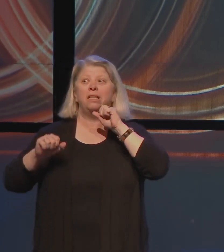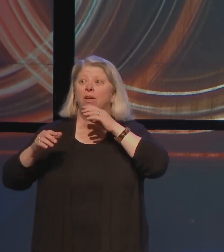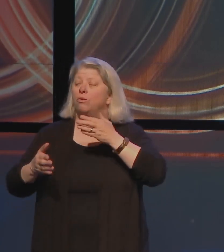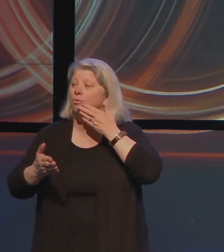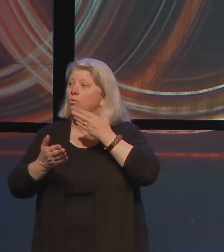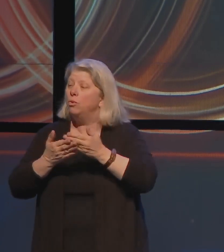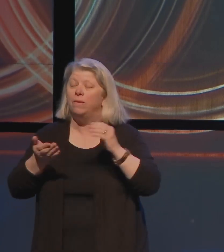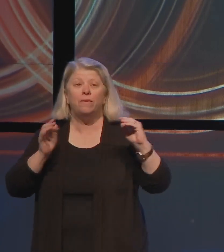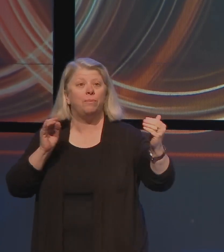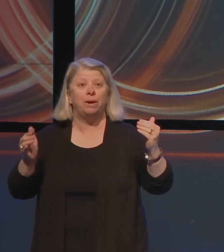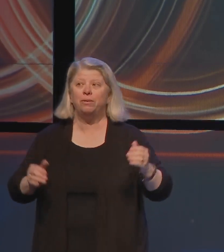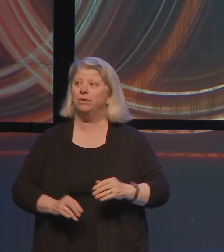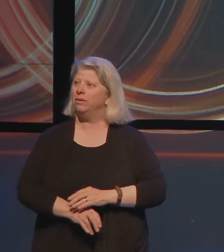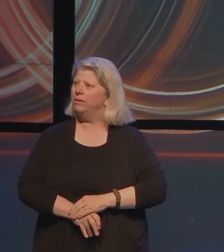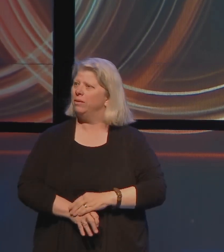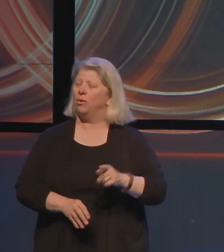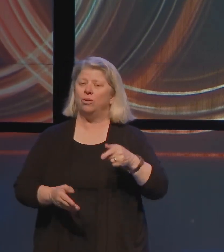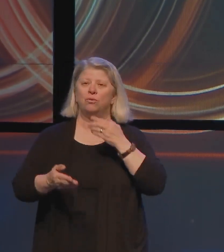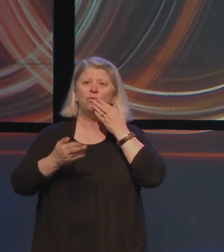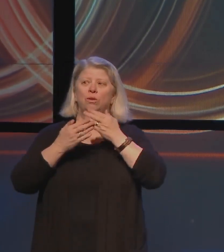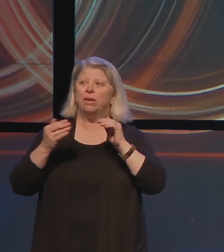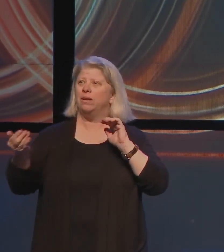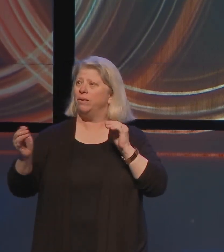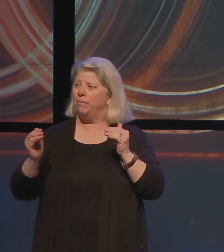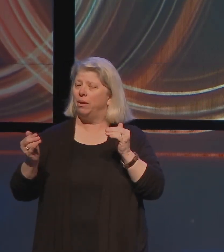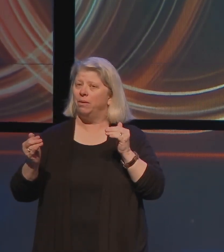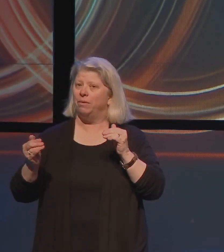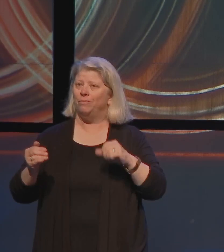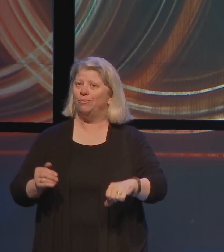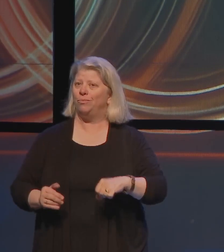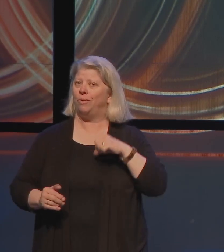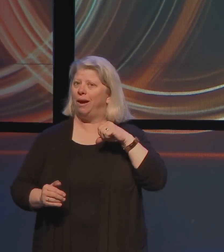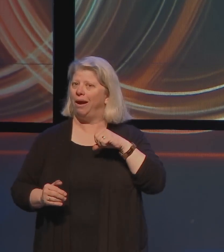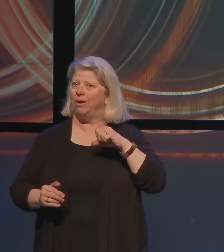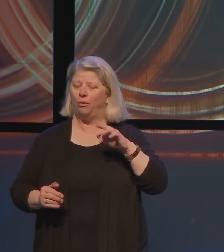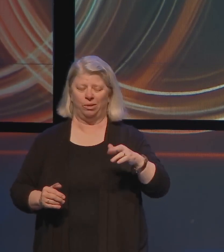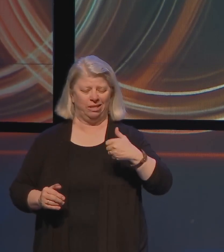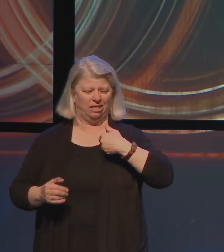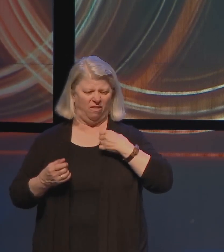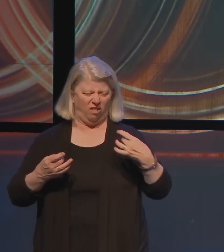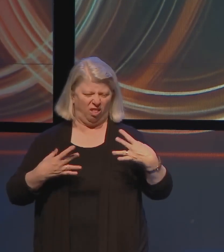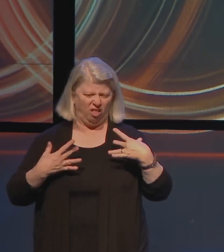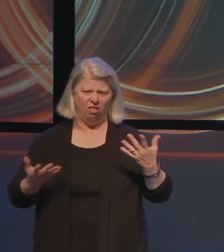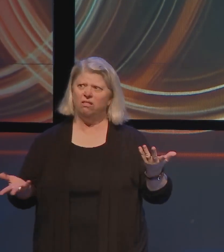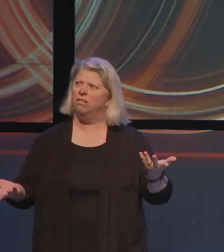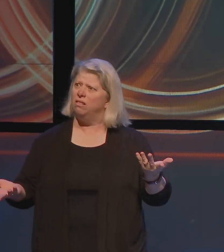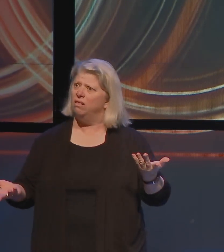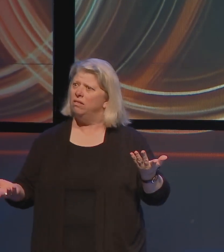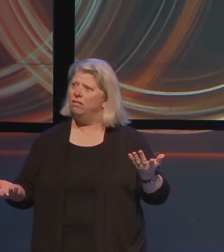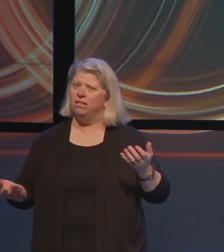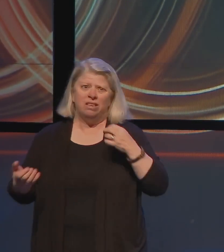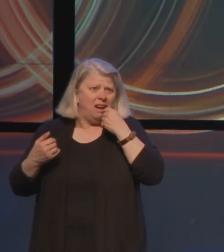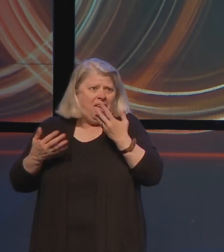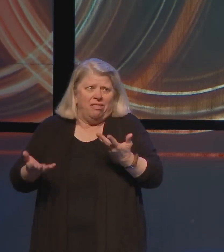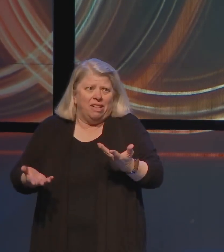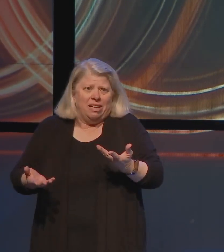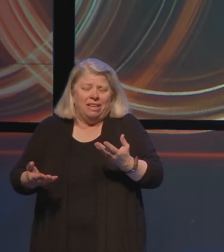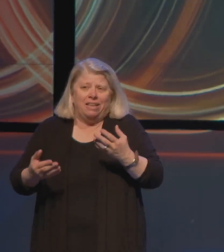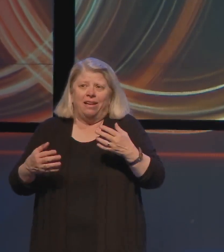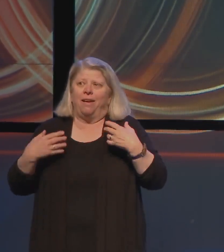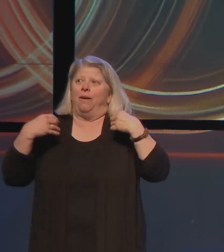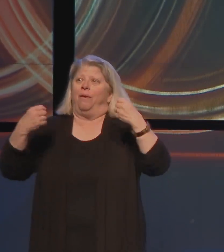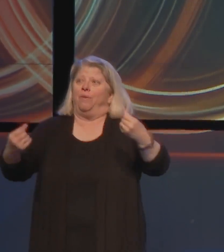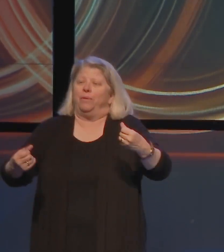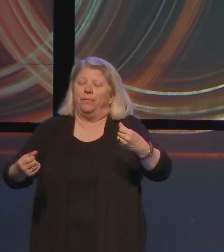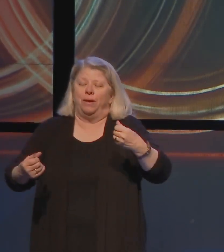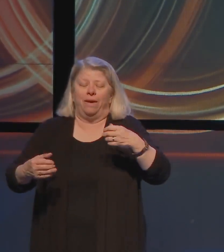from comparison. Only thing that comes from comparison is pride or self-loathing. There's just nothing healthy that ever comes from it. And we